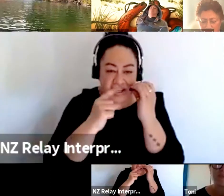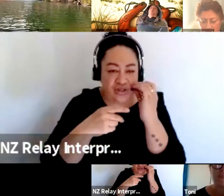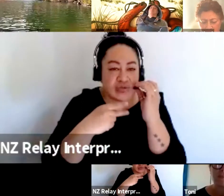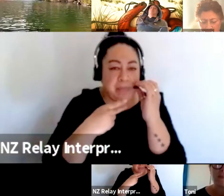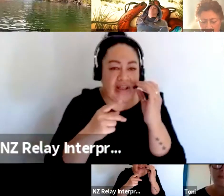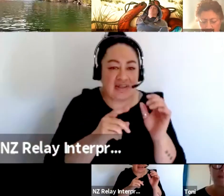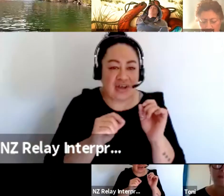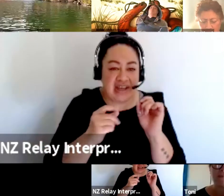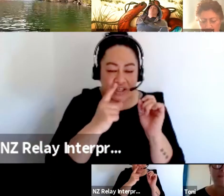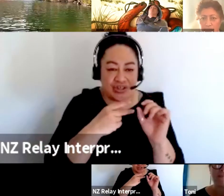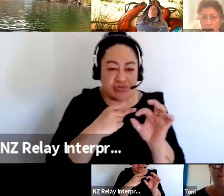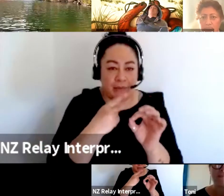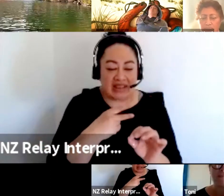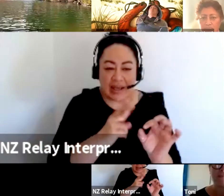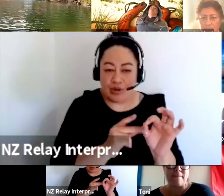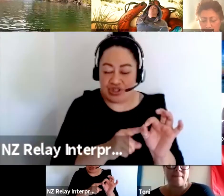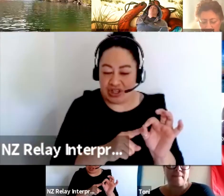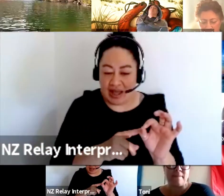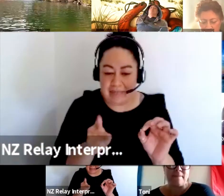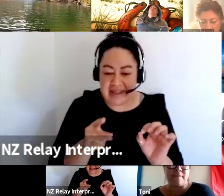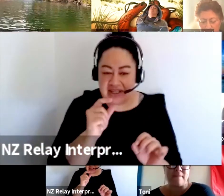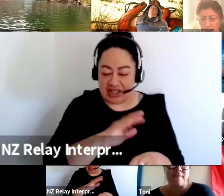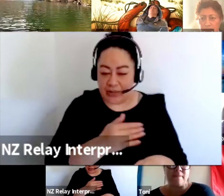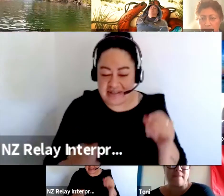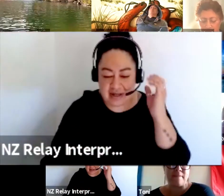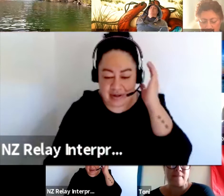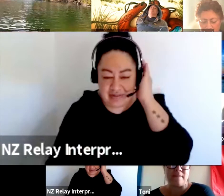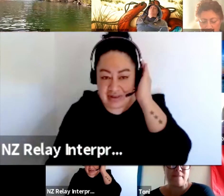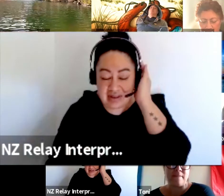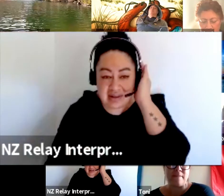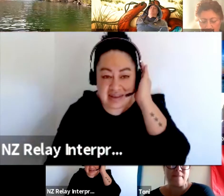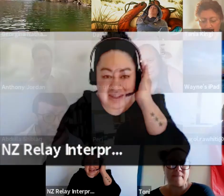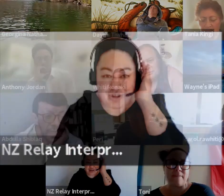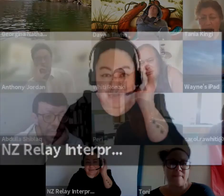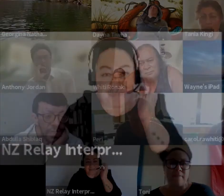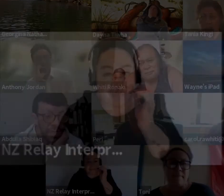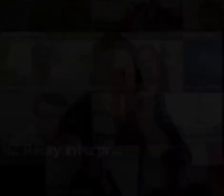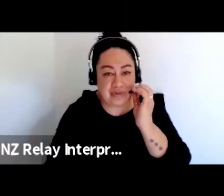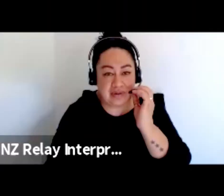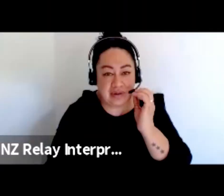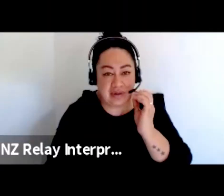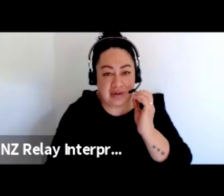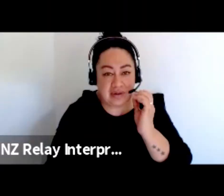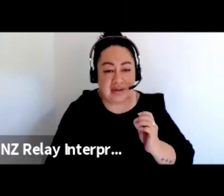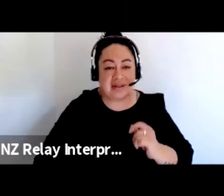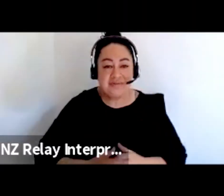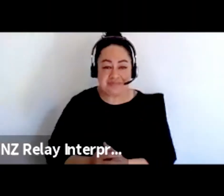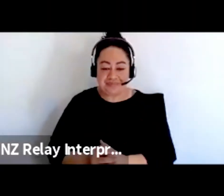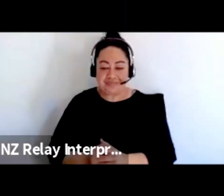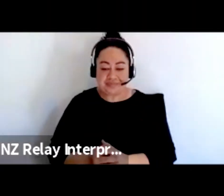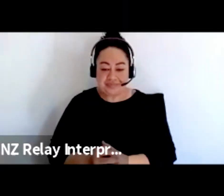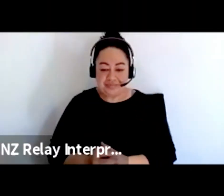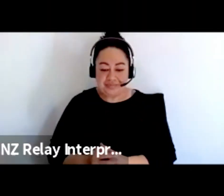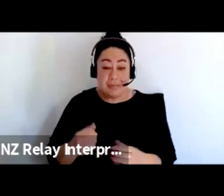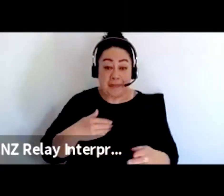Sorry, can you just repeat? Sorry, can you just repeat that question again, just a little bit slower? Thank you. How safe is my